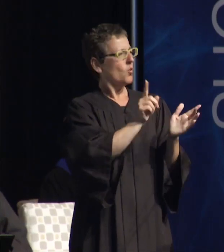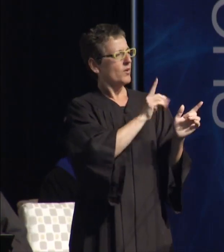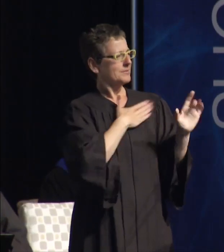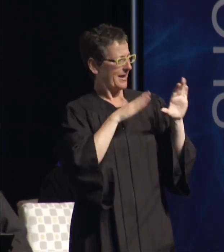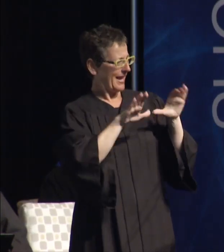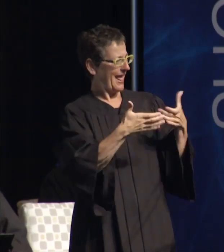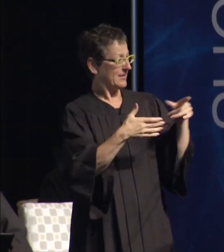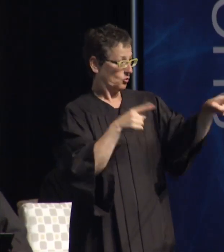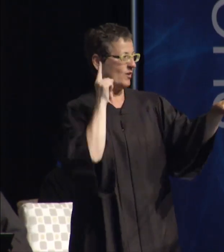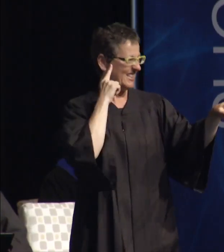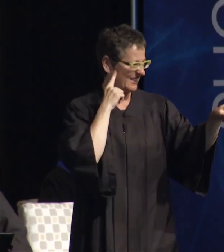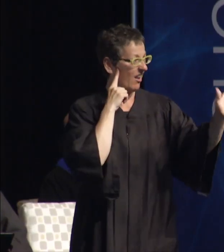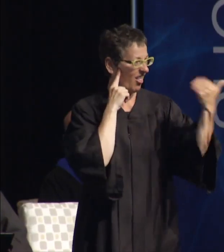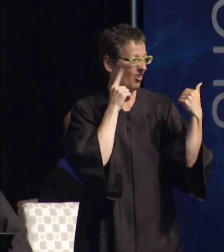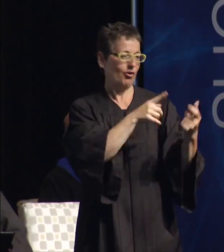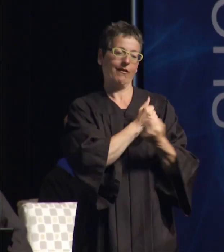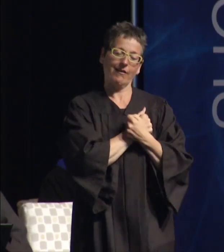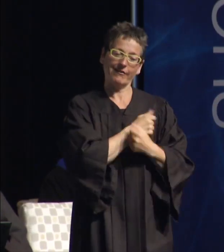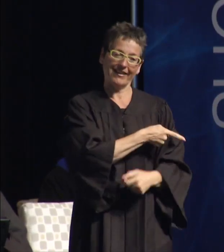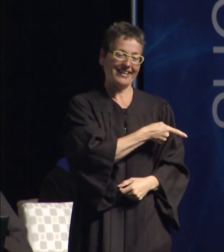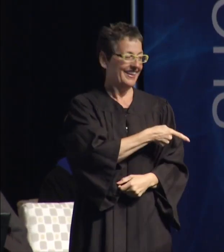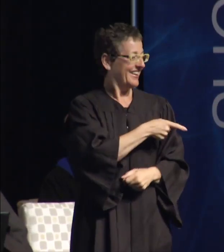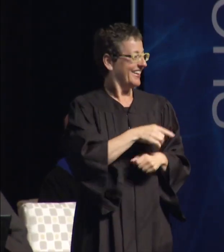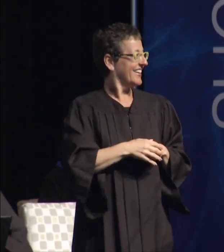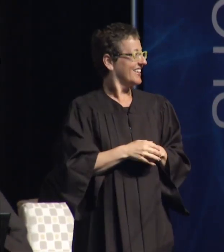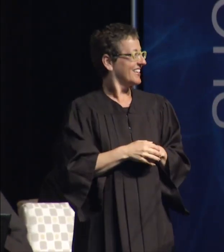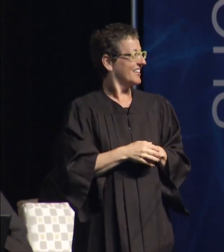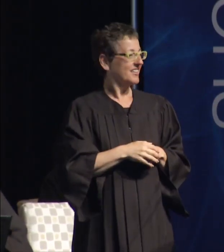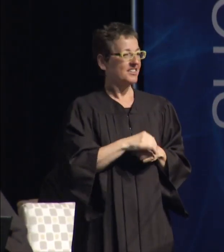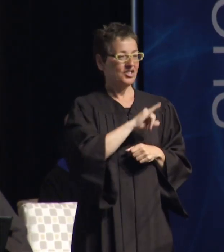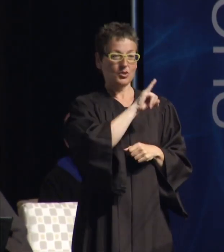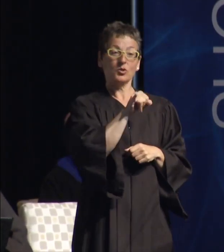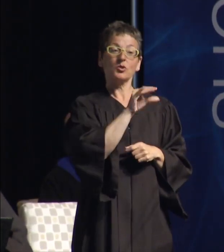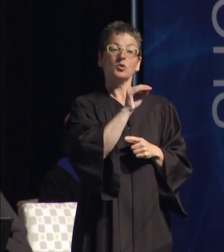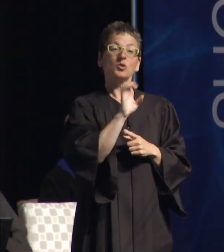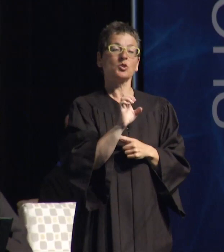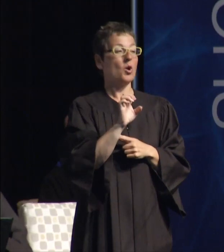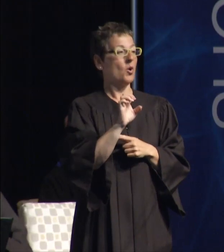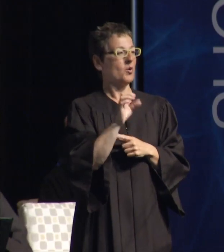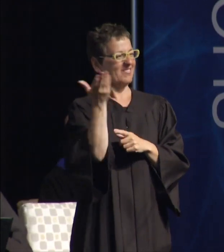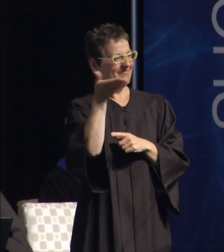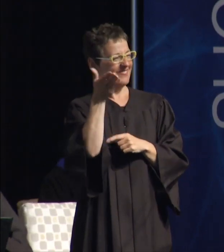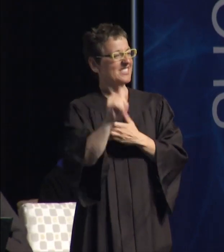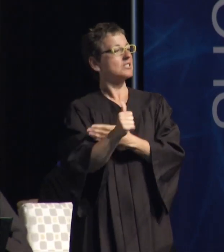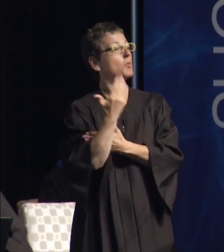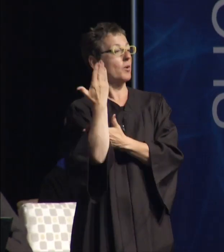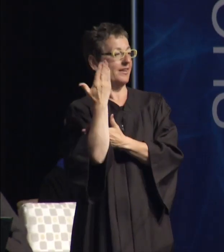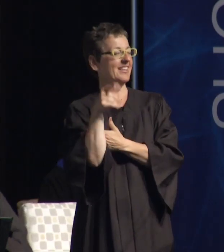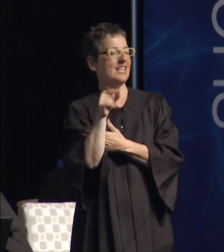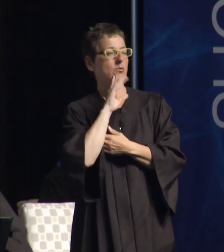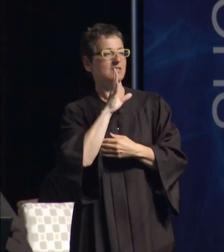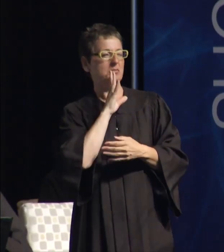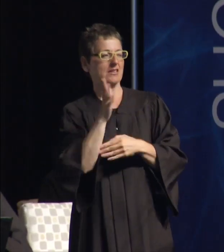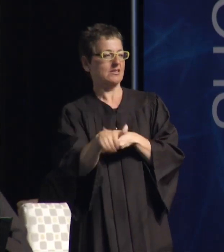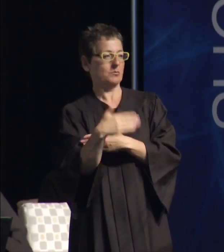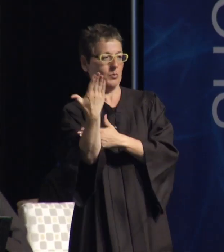classmates? You guys listen to this. You're going to love it. Joe Carlton, this morning's valedictorian, he will speak during the morning ceremony, while